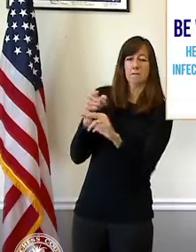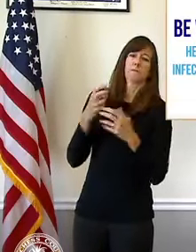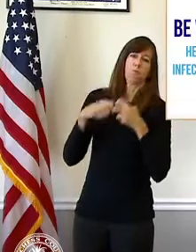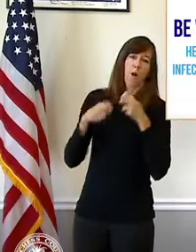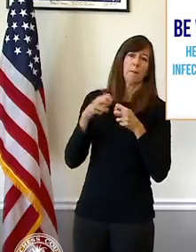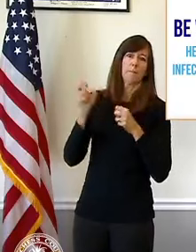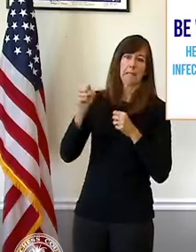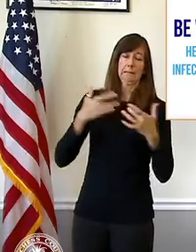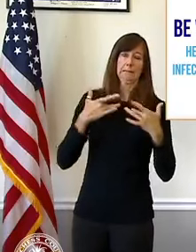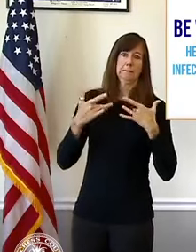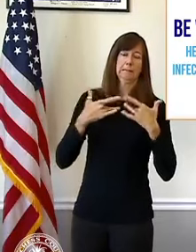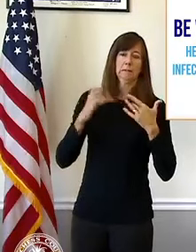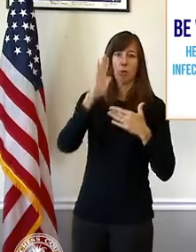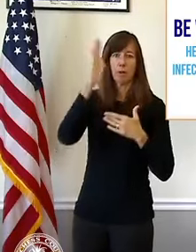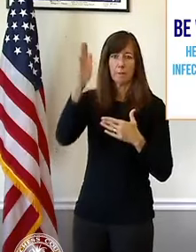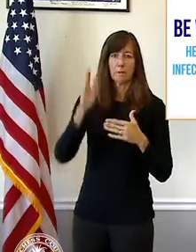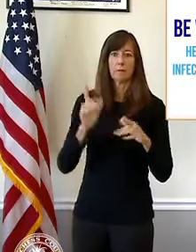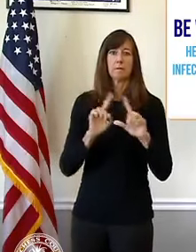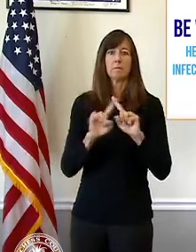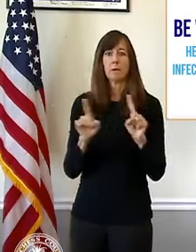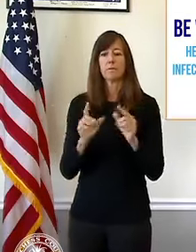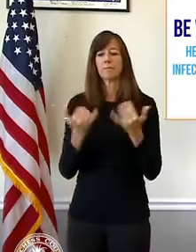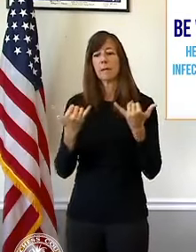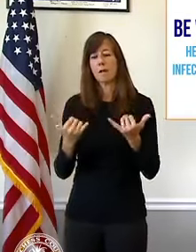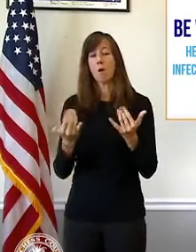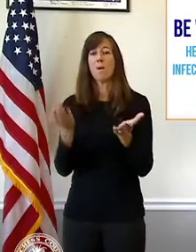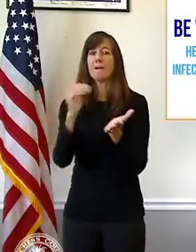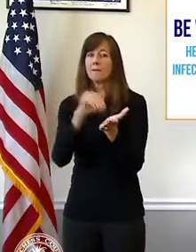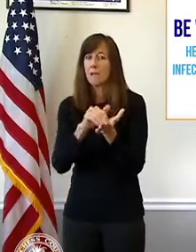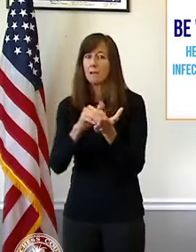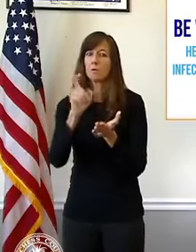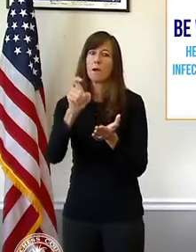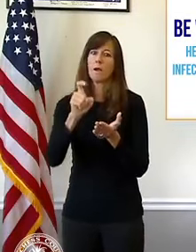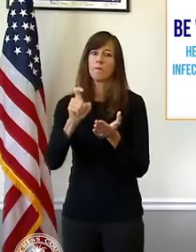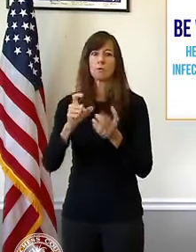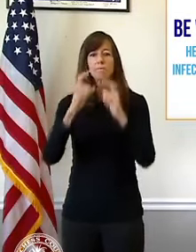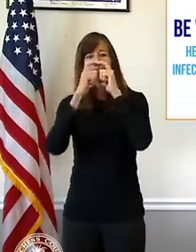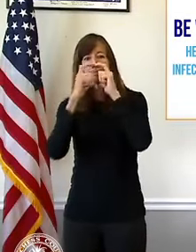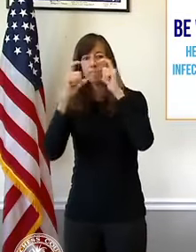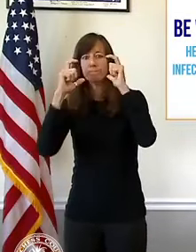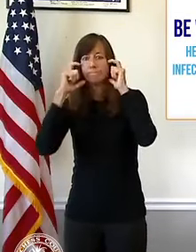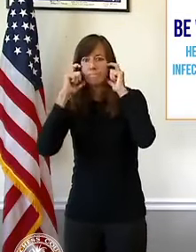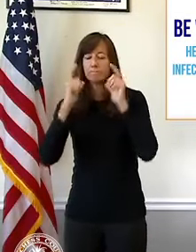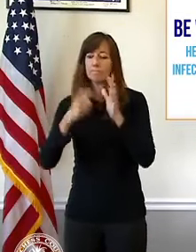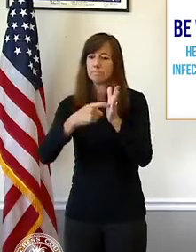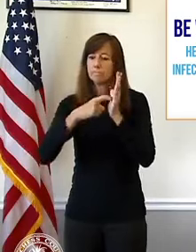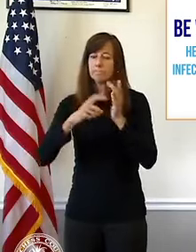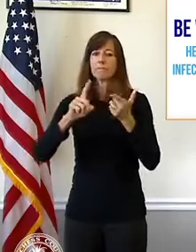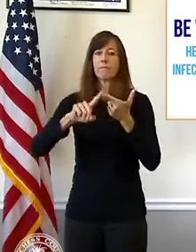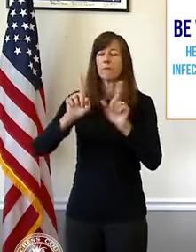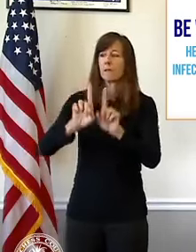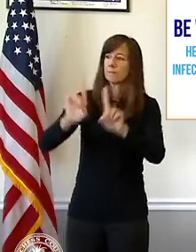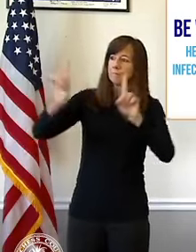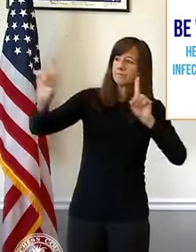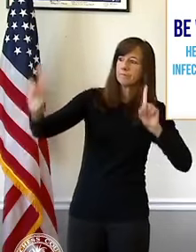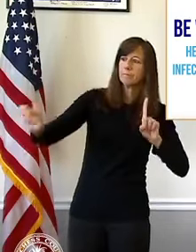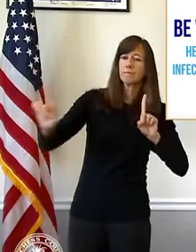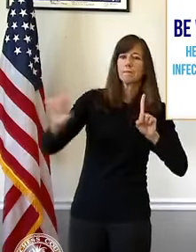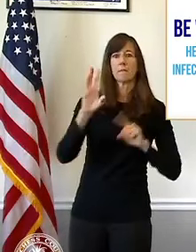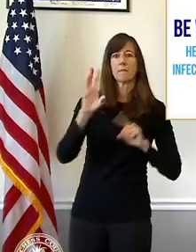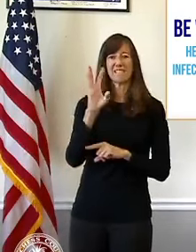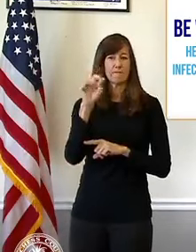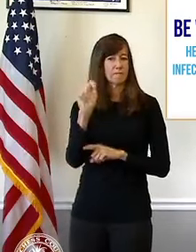taken. Again, engage in that physical distancing as appropriate. If you cannot, and